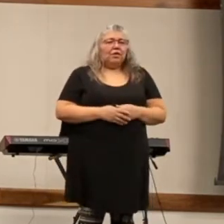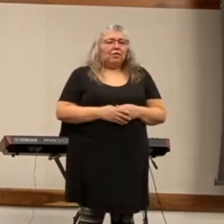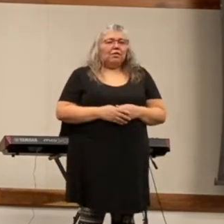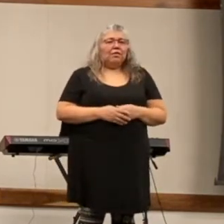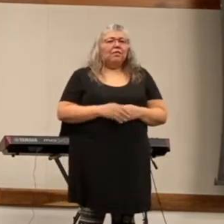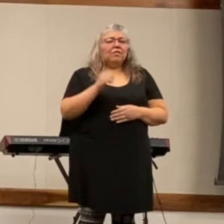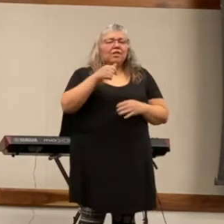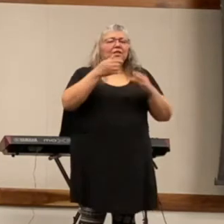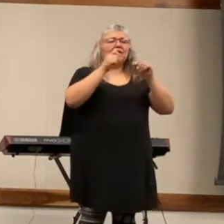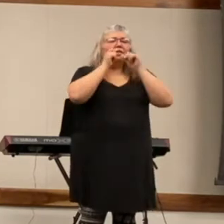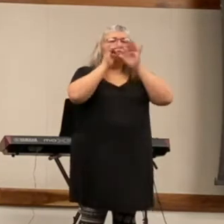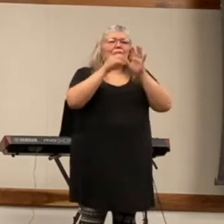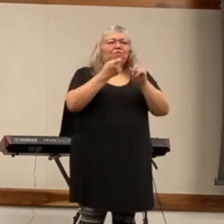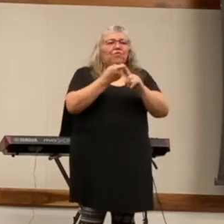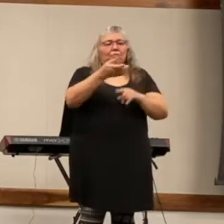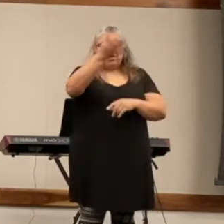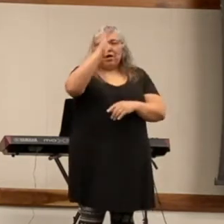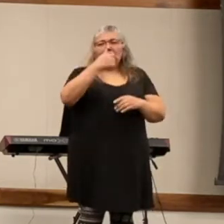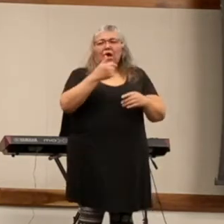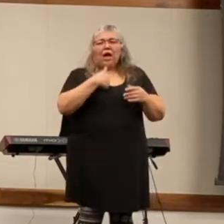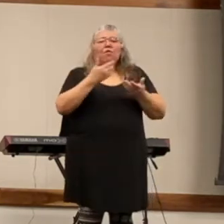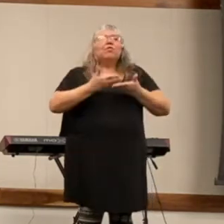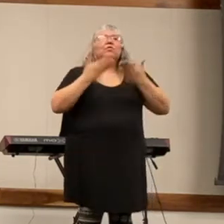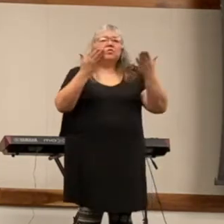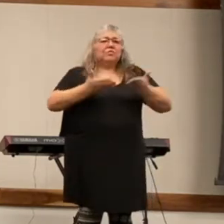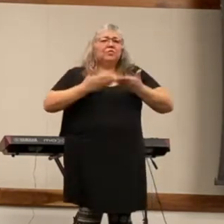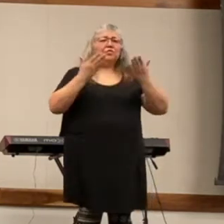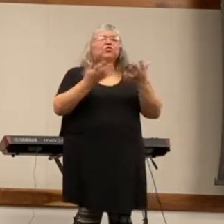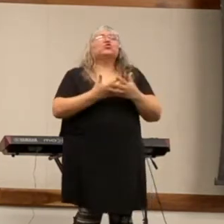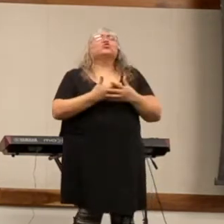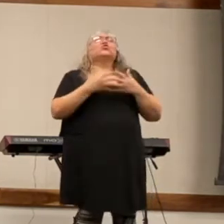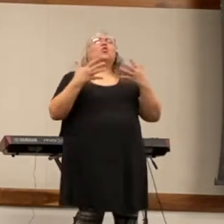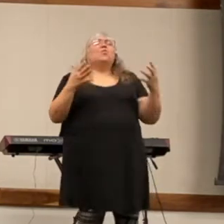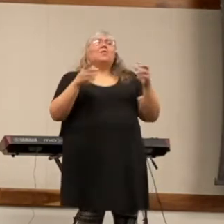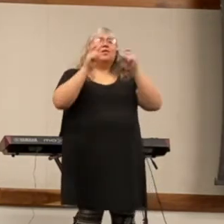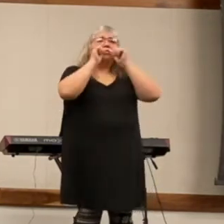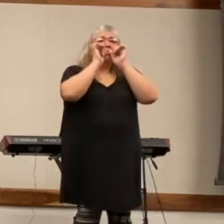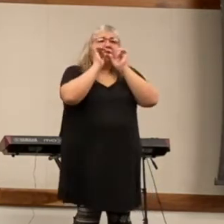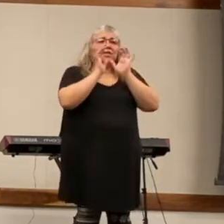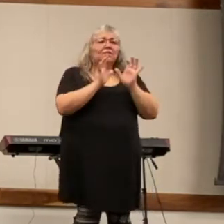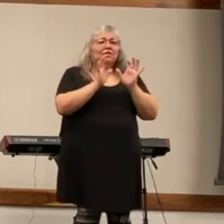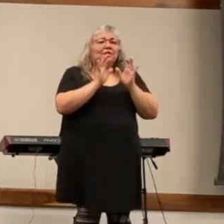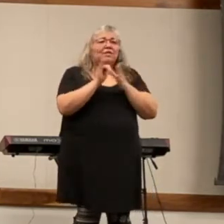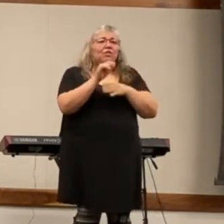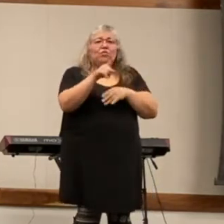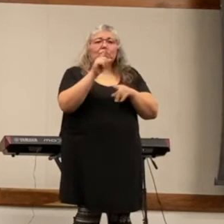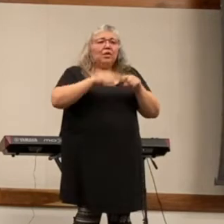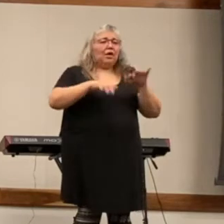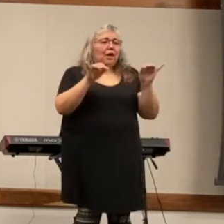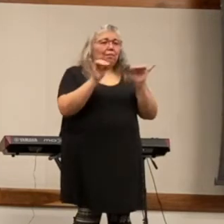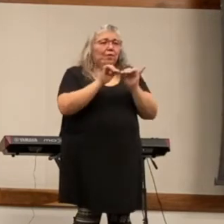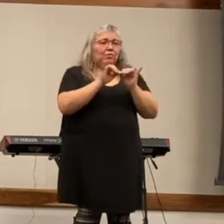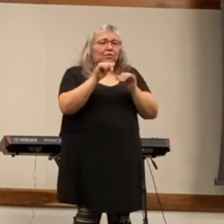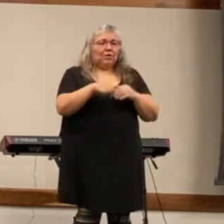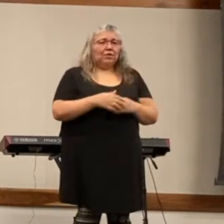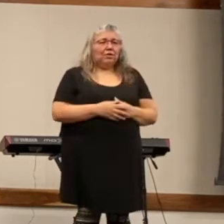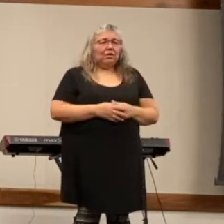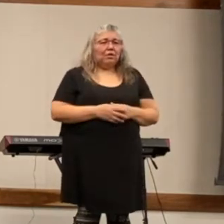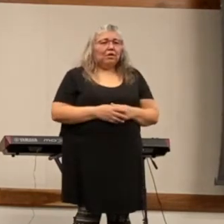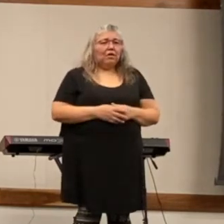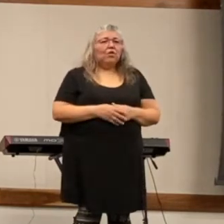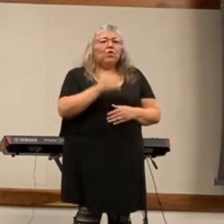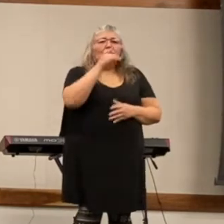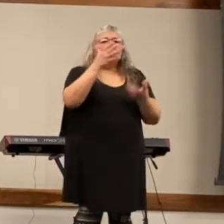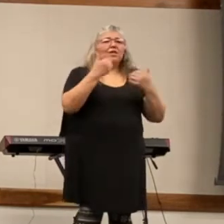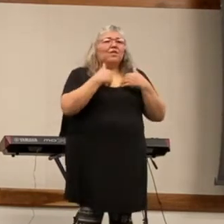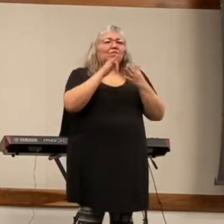It's the blessing from God. God says, I'm going to pour out to you so much blessing that you're not going to be able to measure it. How many of you would want to have that